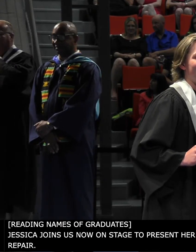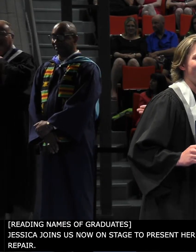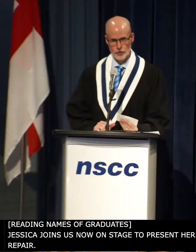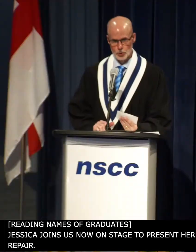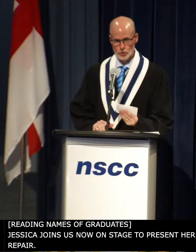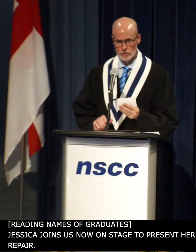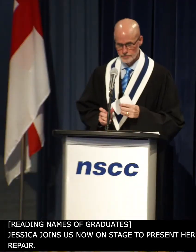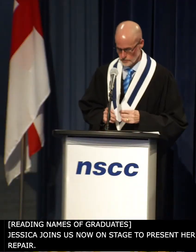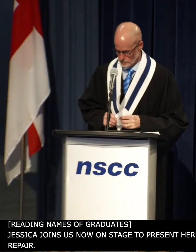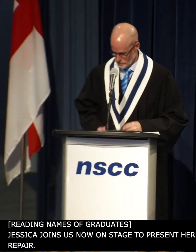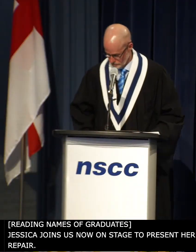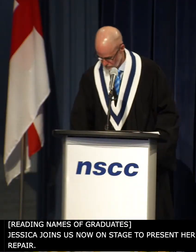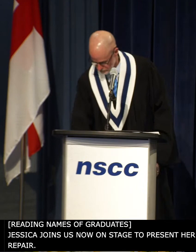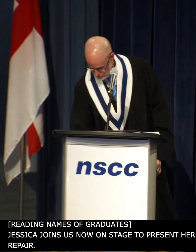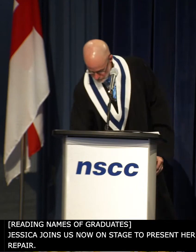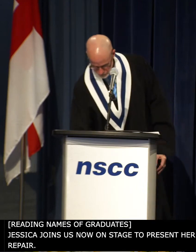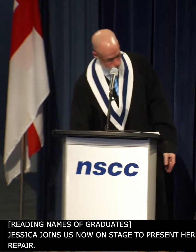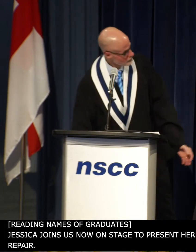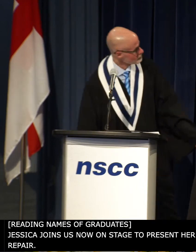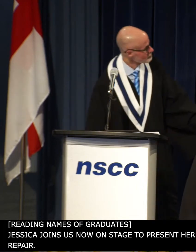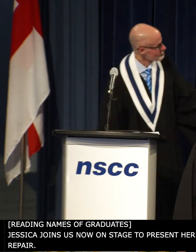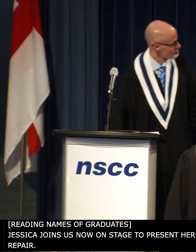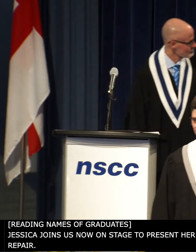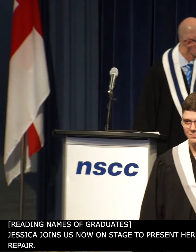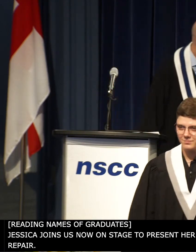Tavis Renfrew.